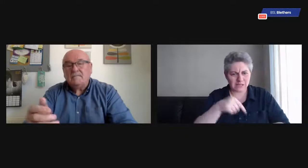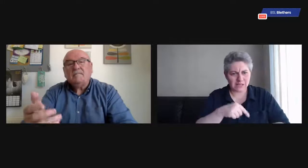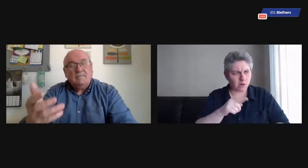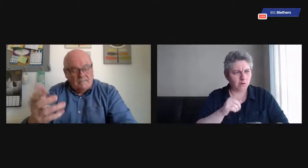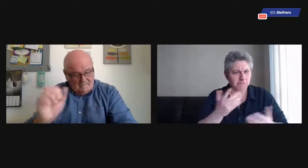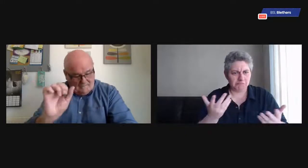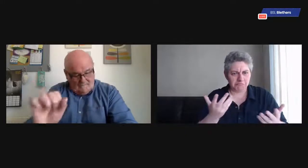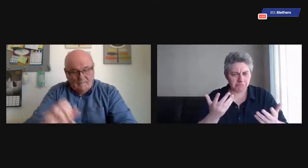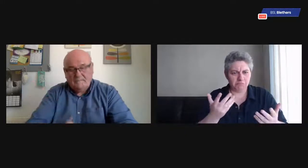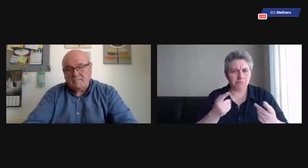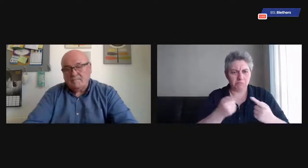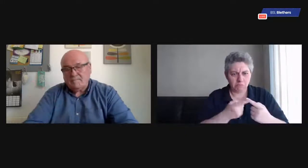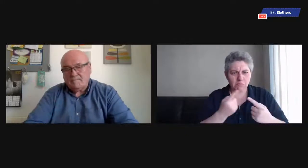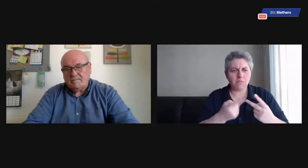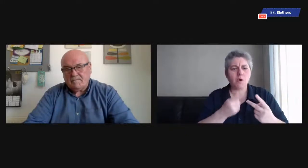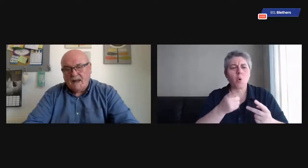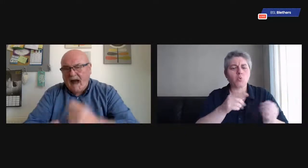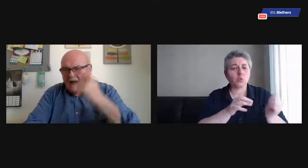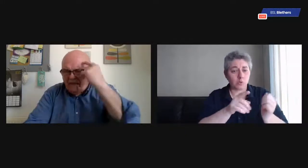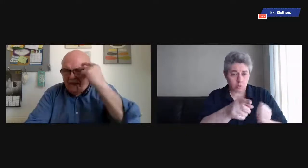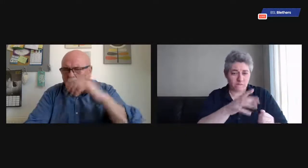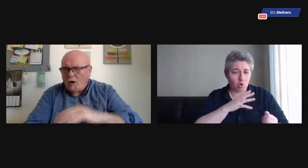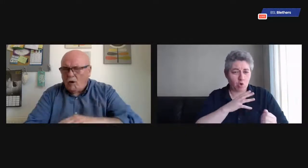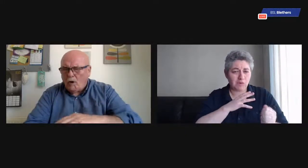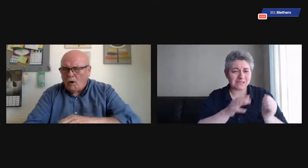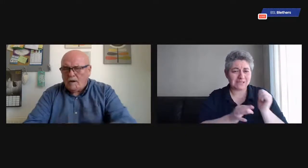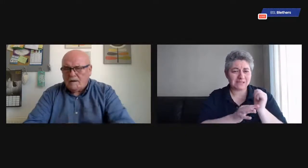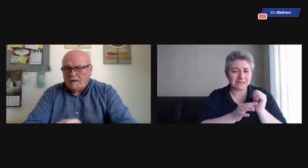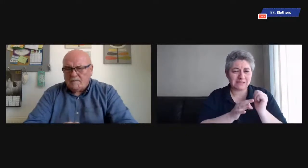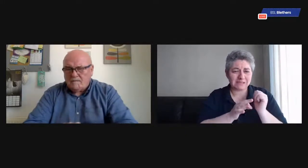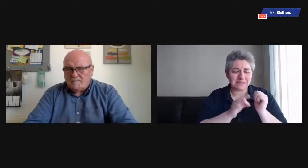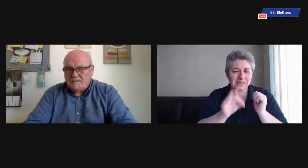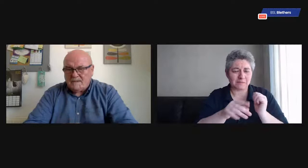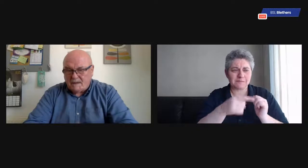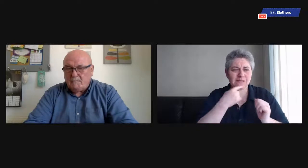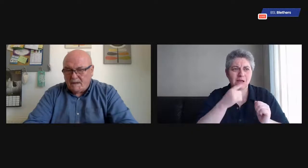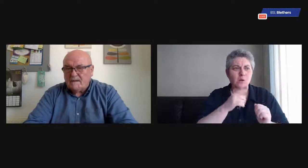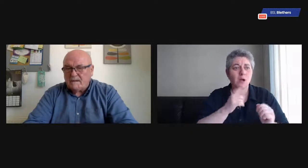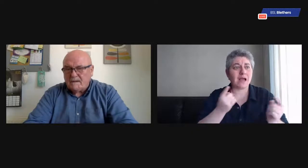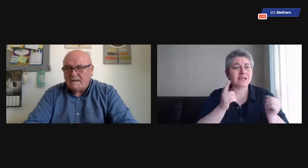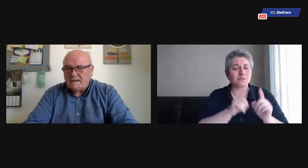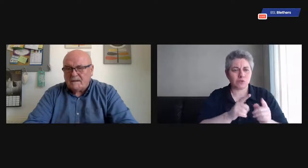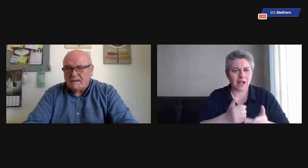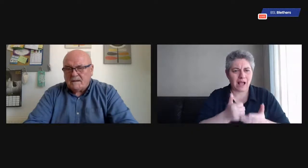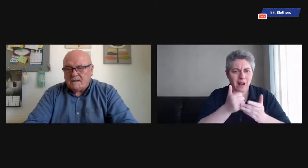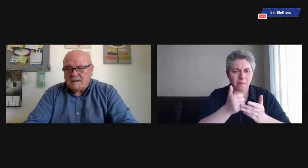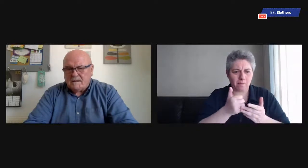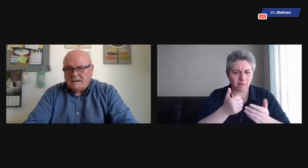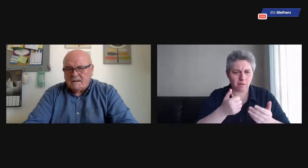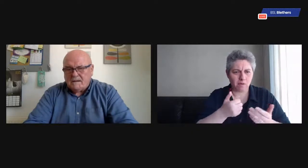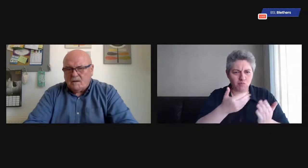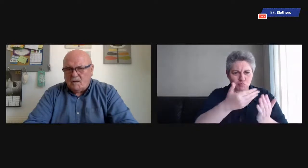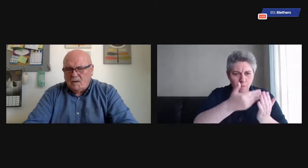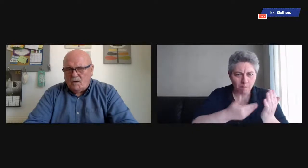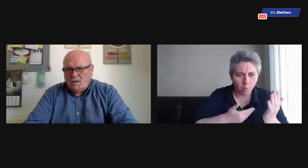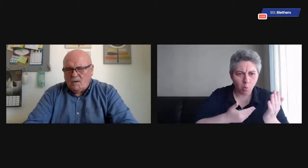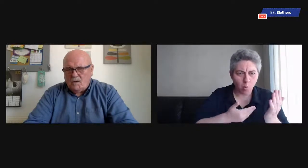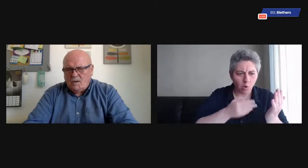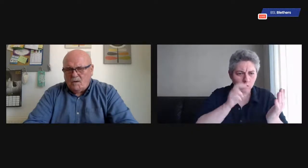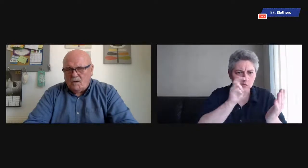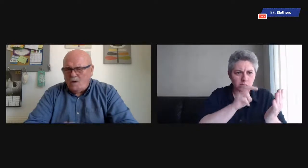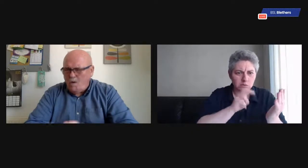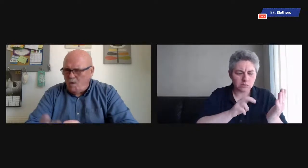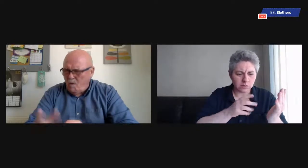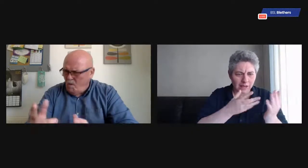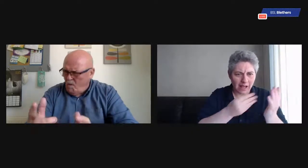to the justice system in England and Wales and look for maybe mirroring or duplicating your model, and that